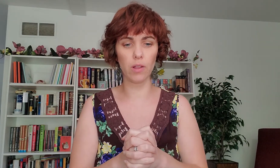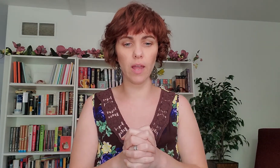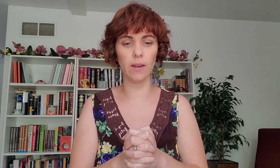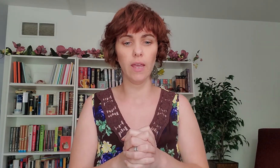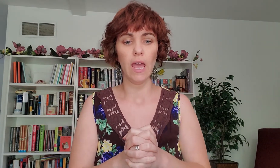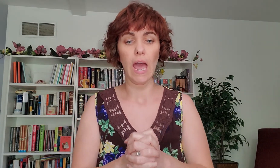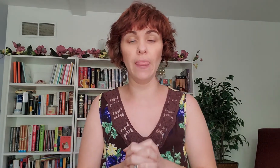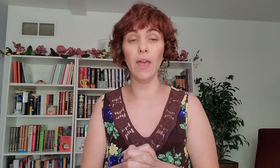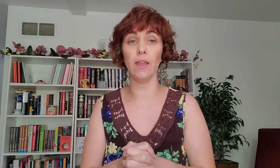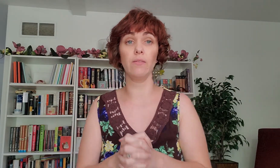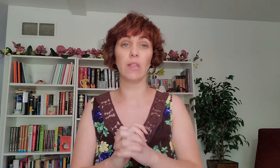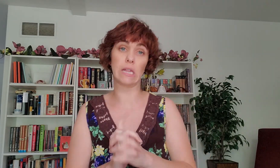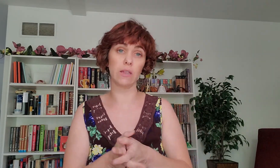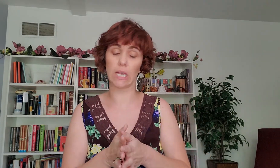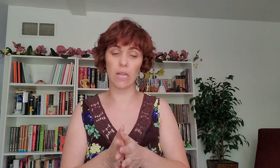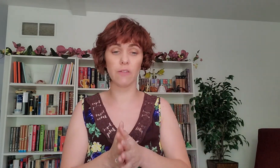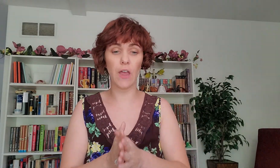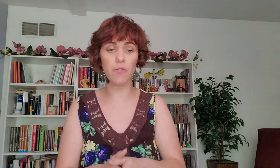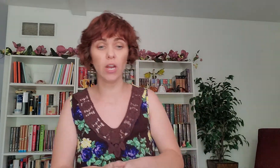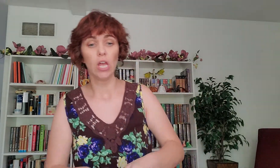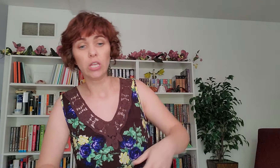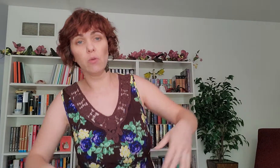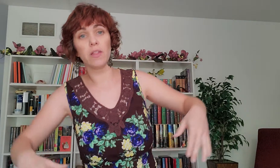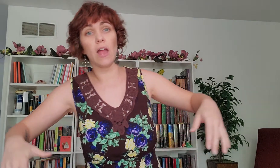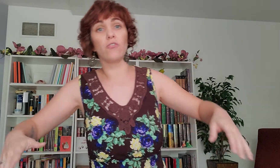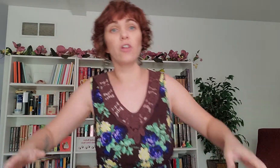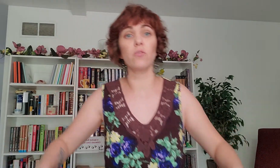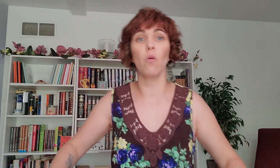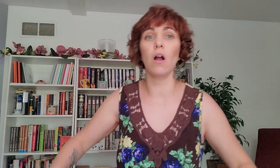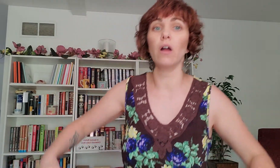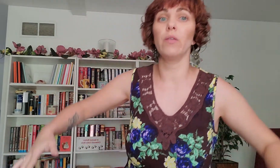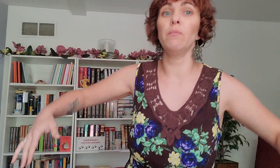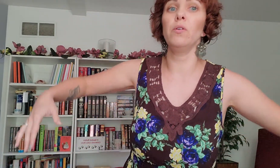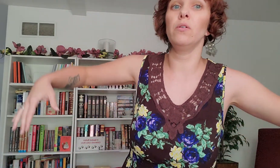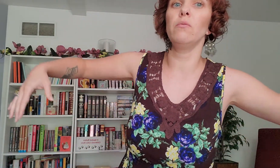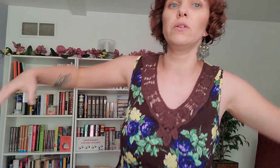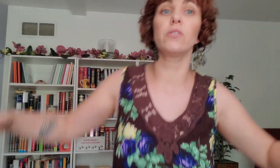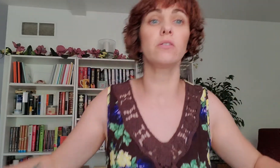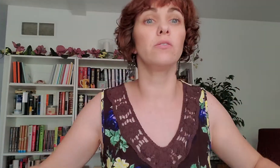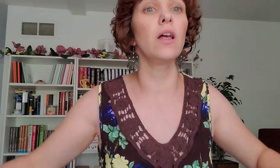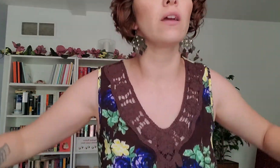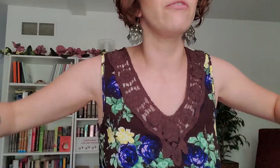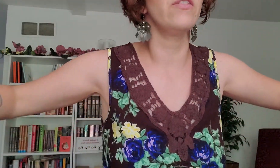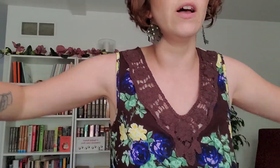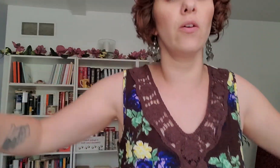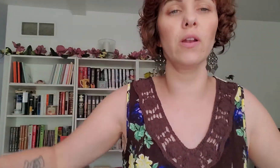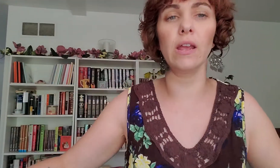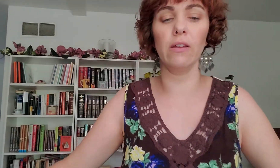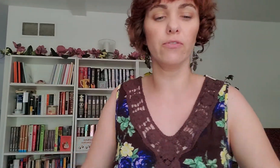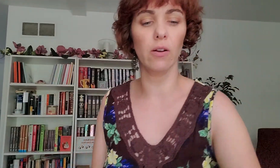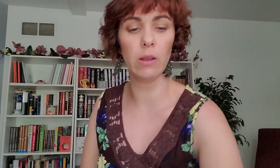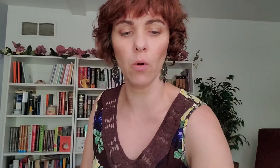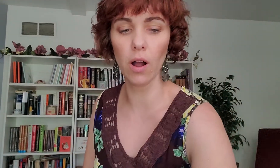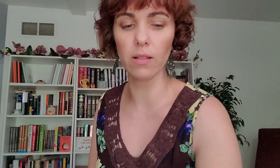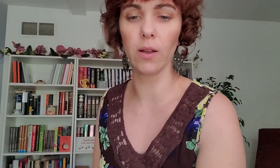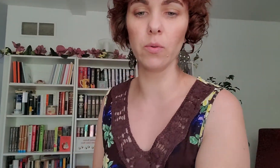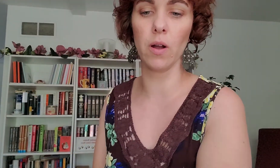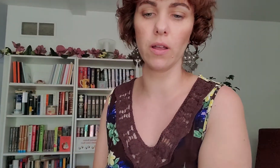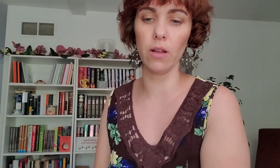sign. And then this is the kids' favorite, U.S. astronauts walk on the moon. We just do like a floaty walk, like we're walking on the